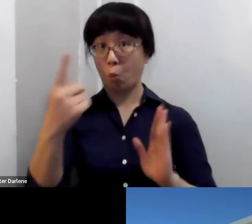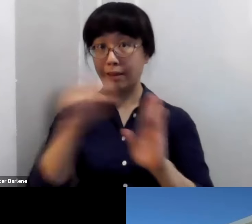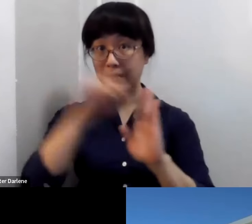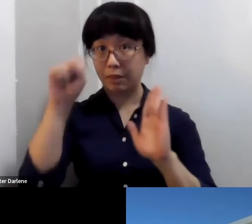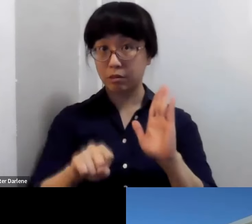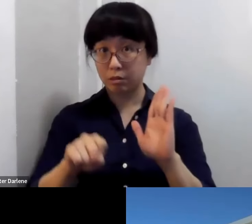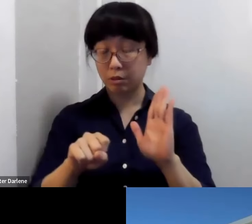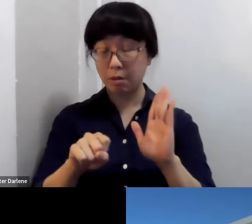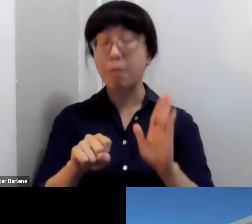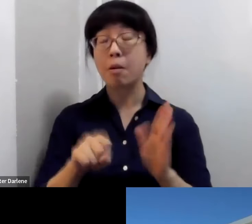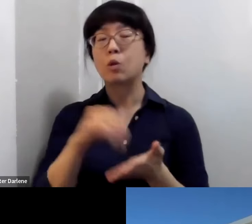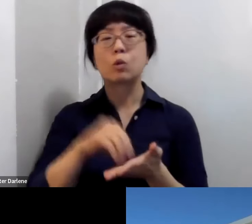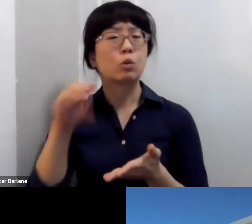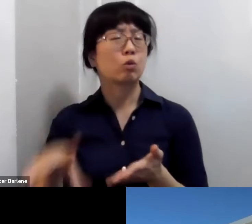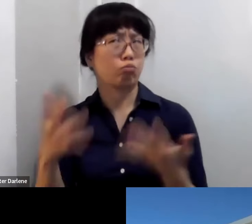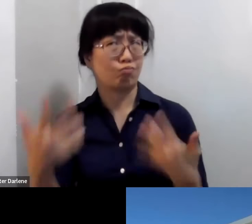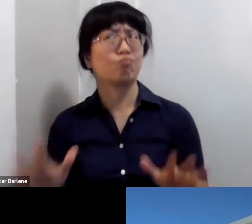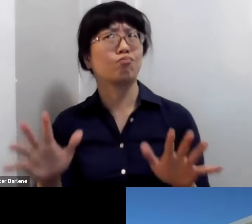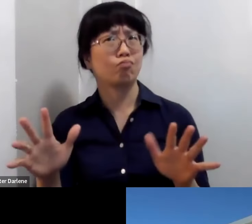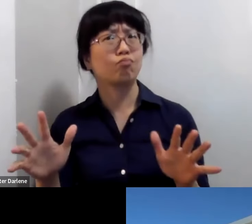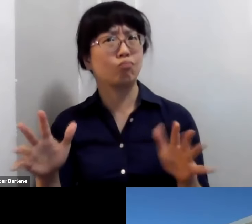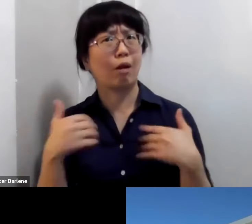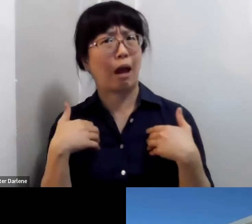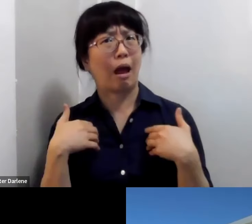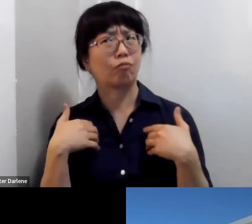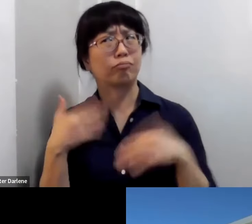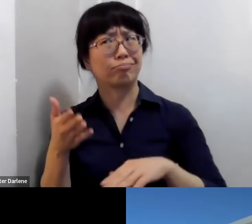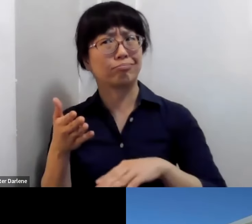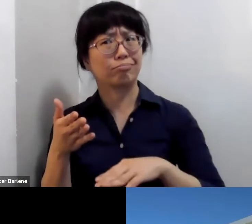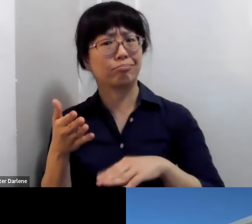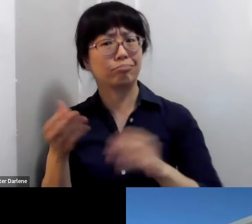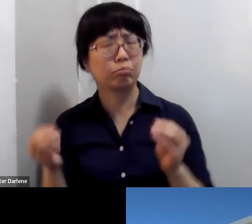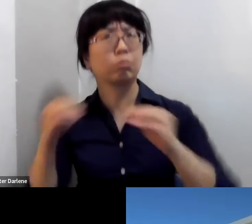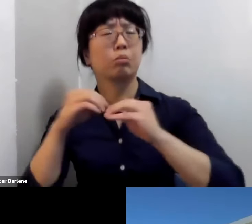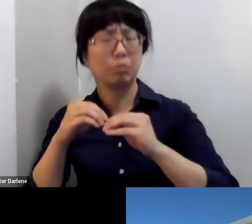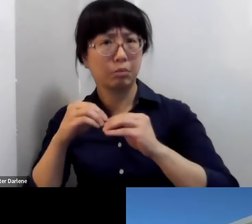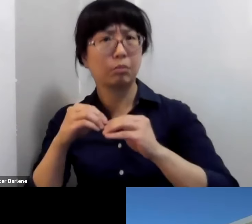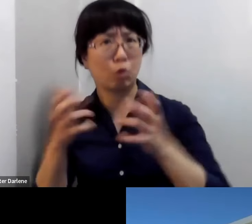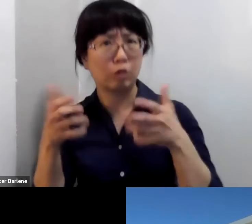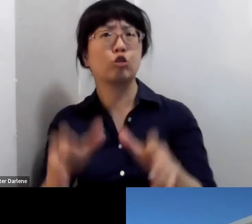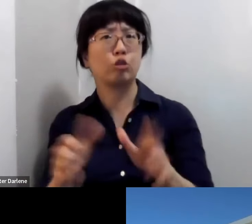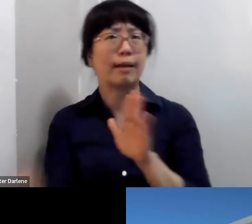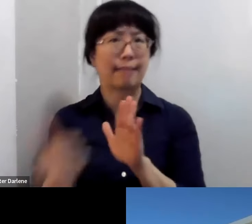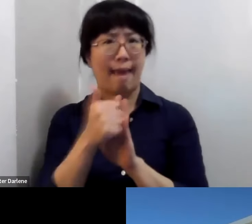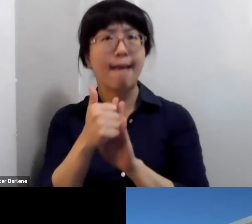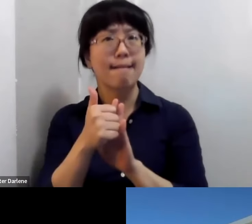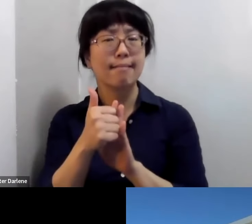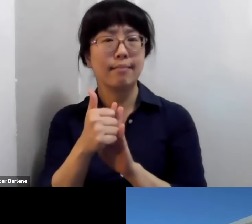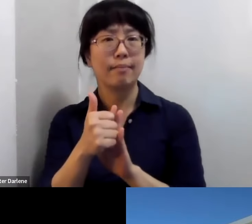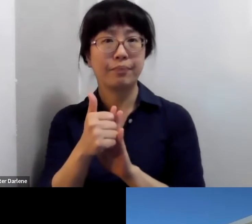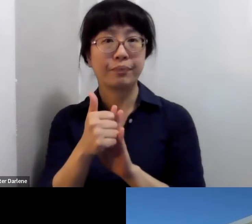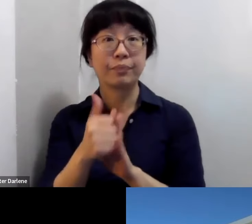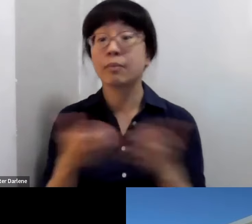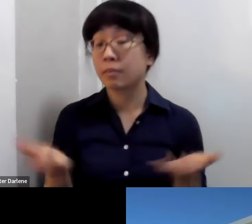the student already has a significant more chance of getting an A in the class. Here